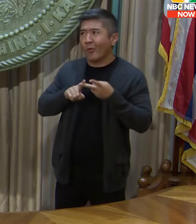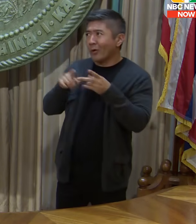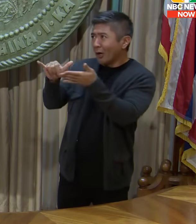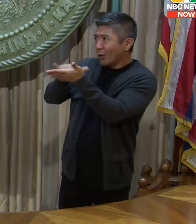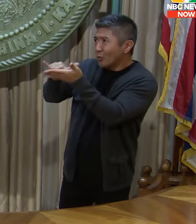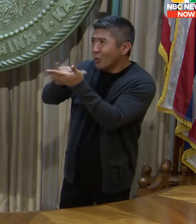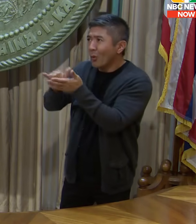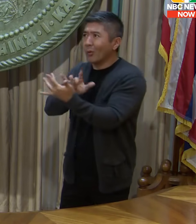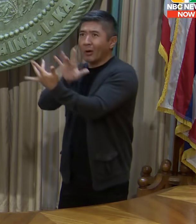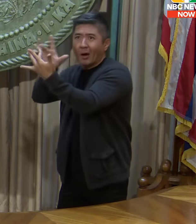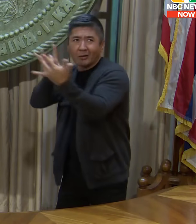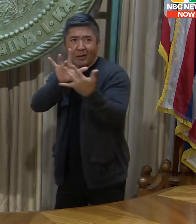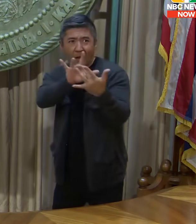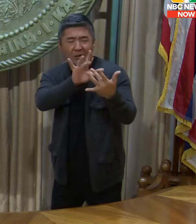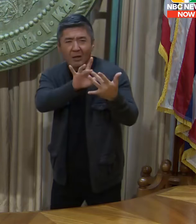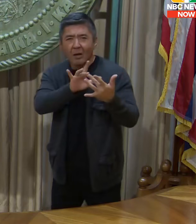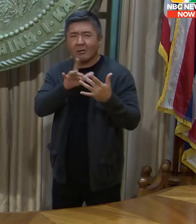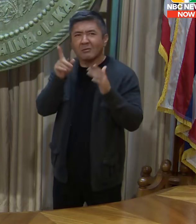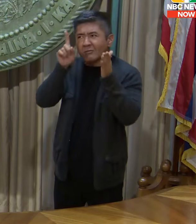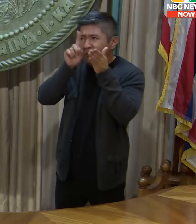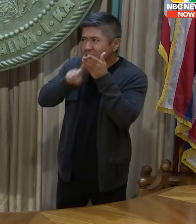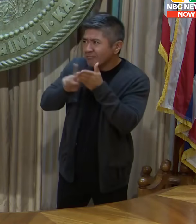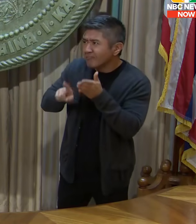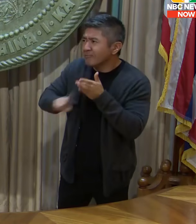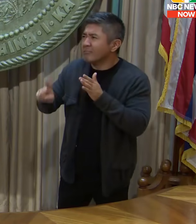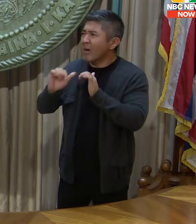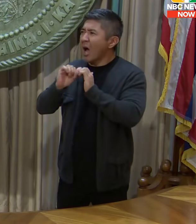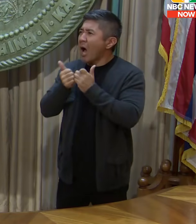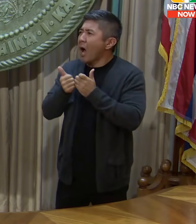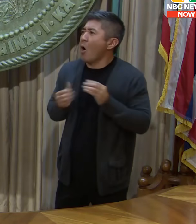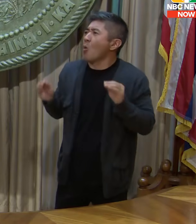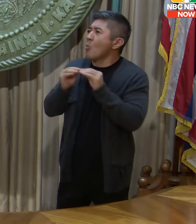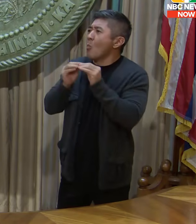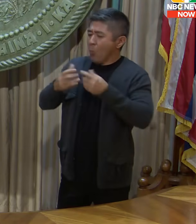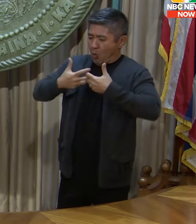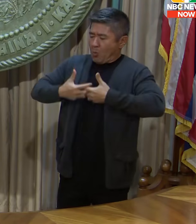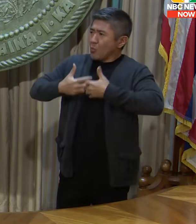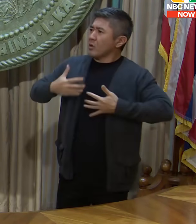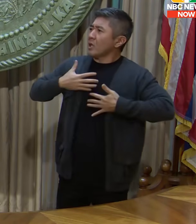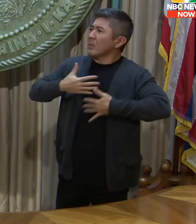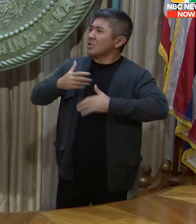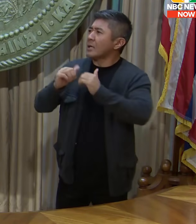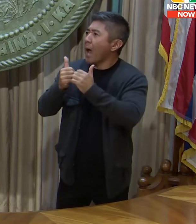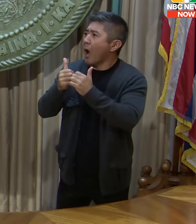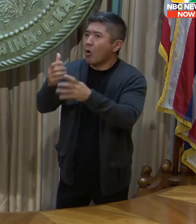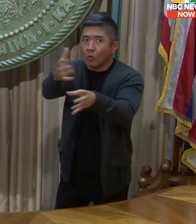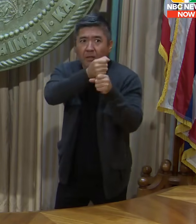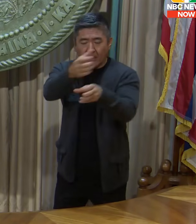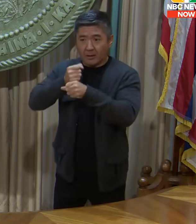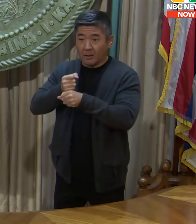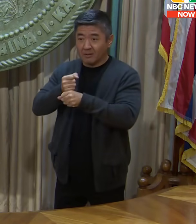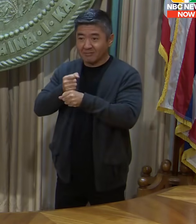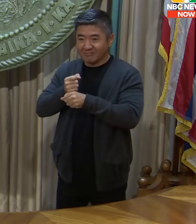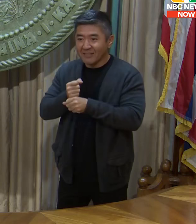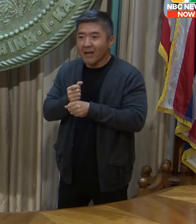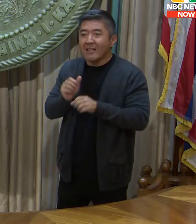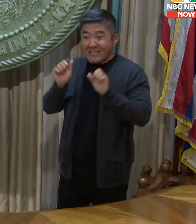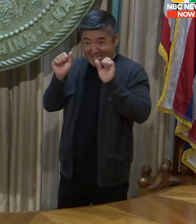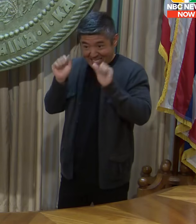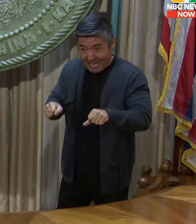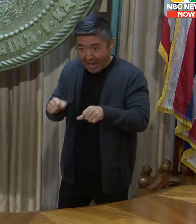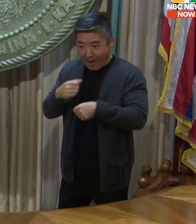the country, to look at some ways to expand our ventilator capacity. There's already work to potentially make each of our